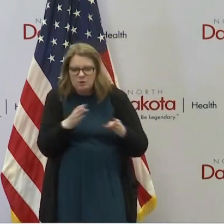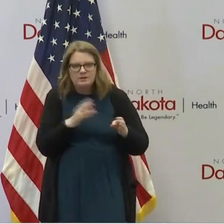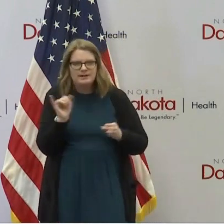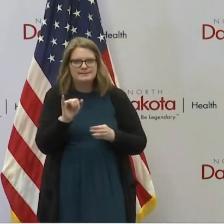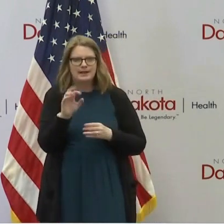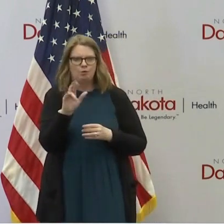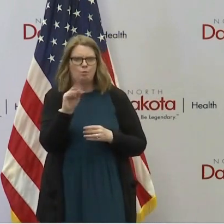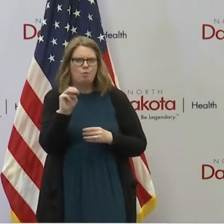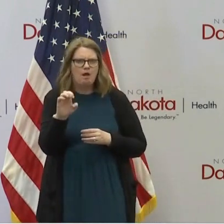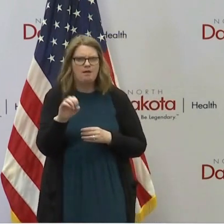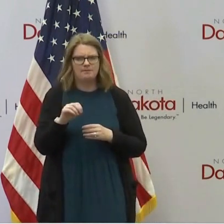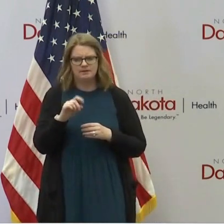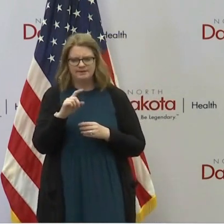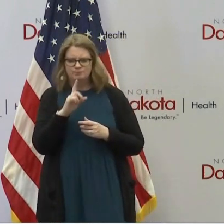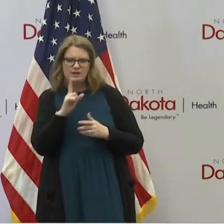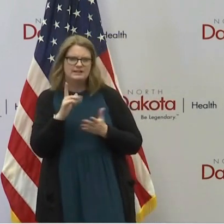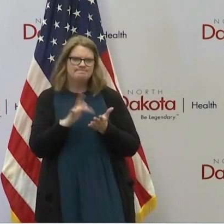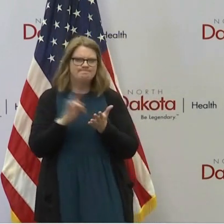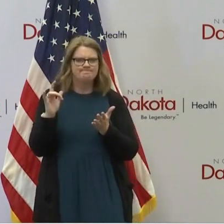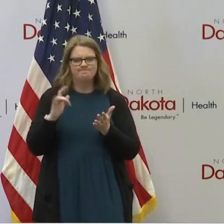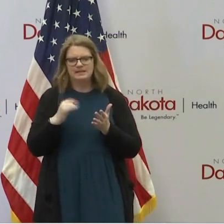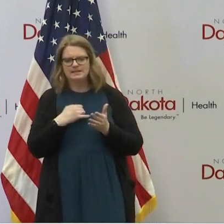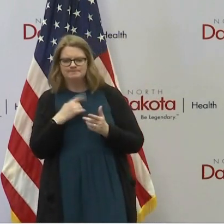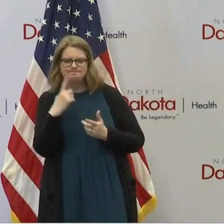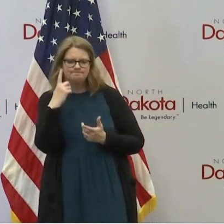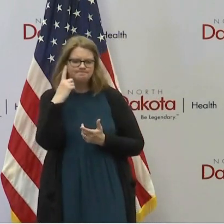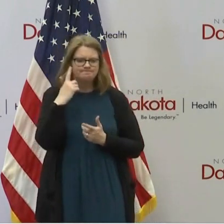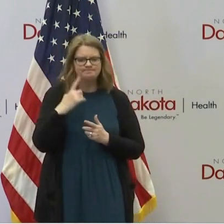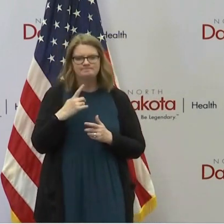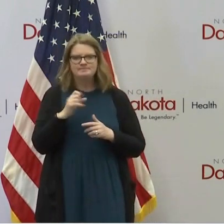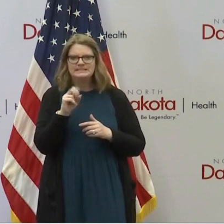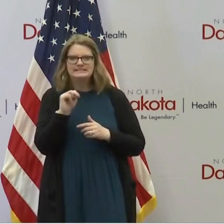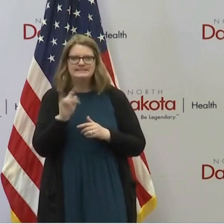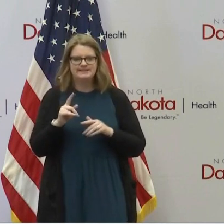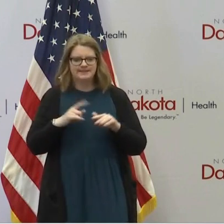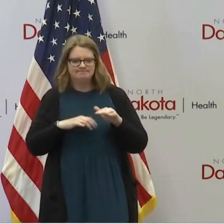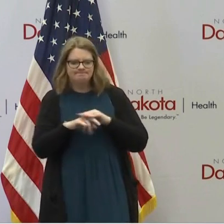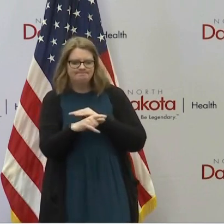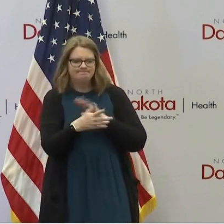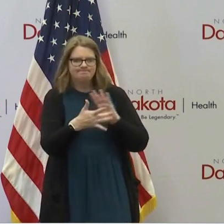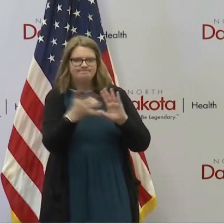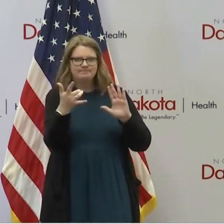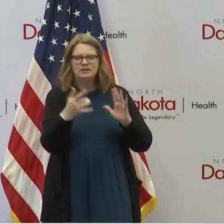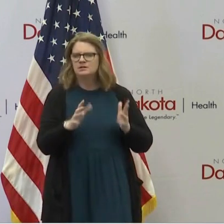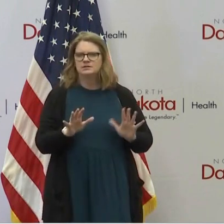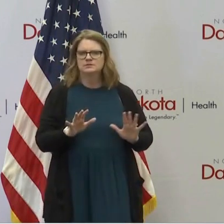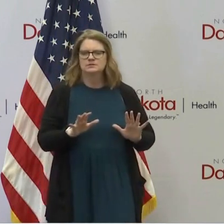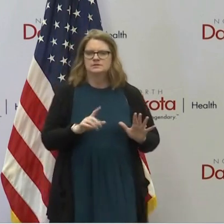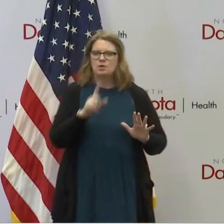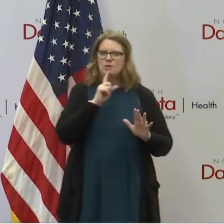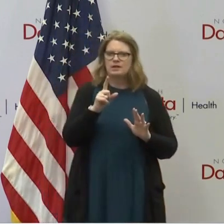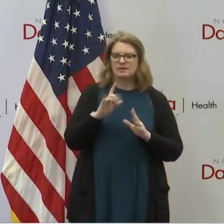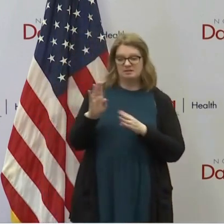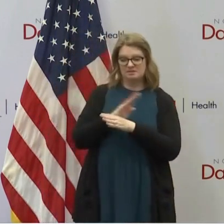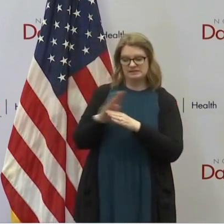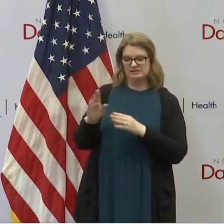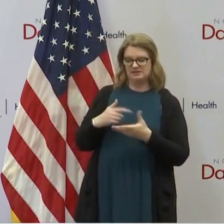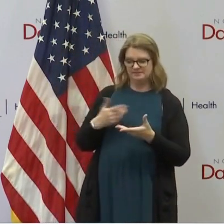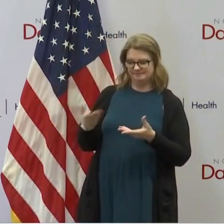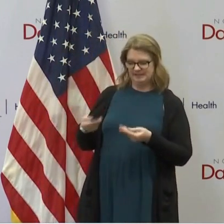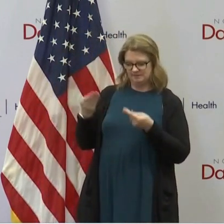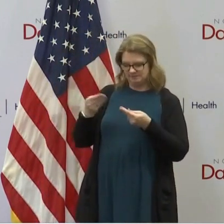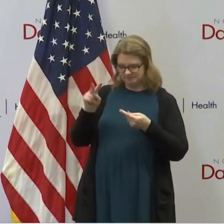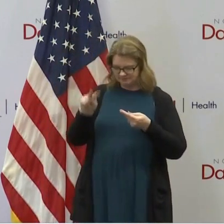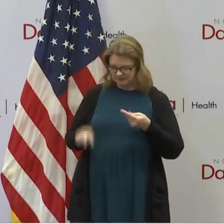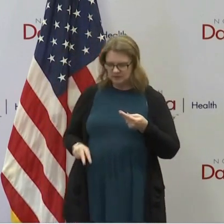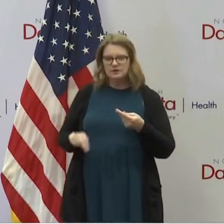we want to make sure that employers, you're an important part of the front line of helping keep unemployment insurance costs down